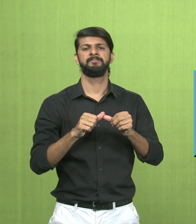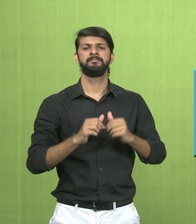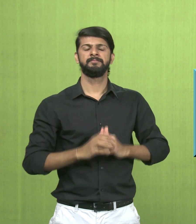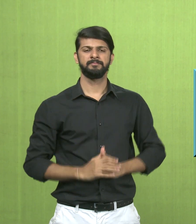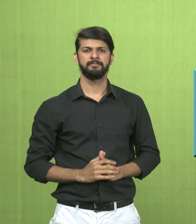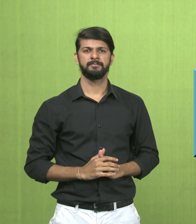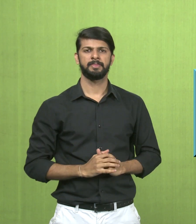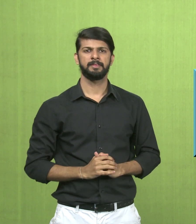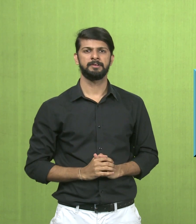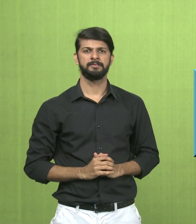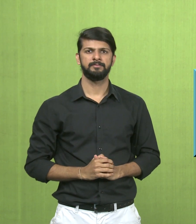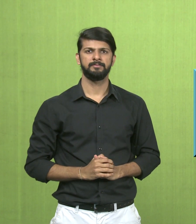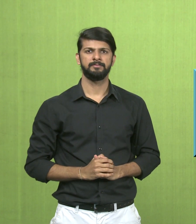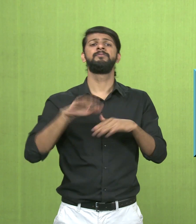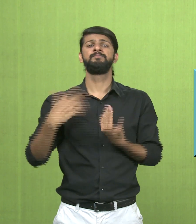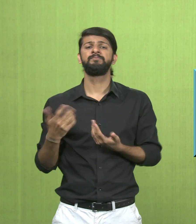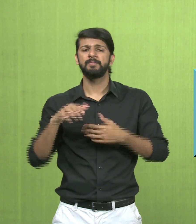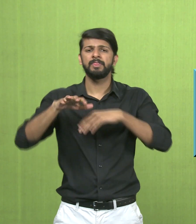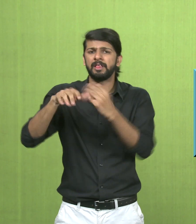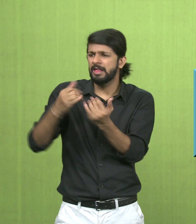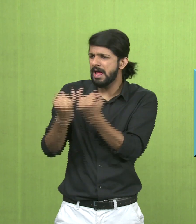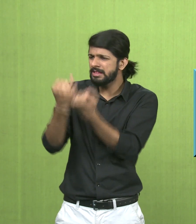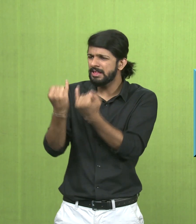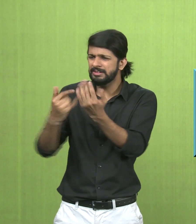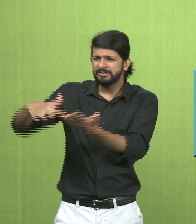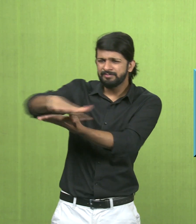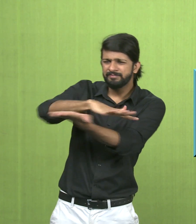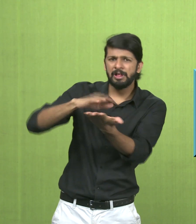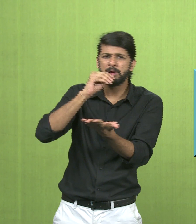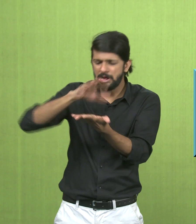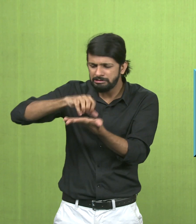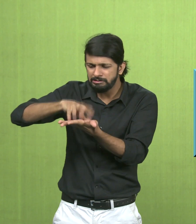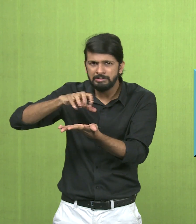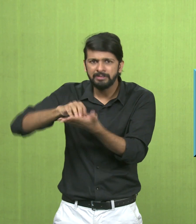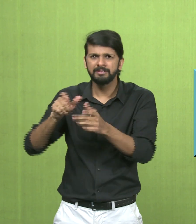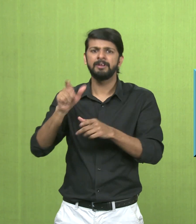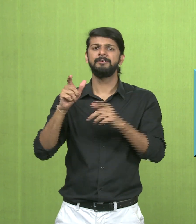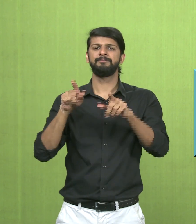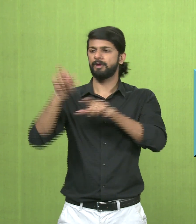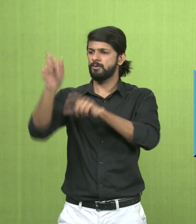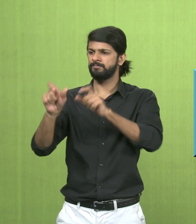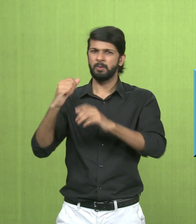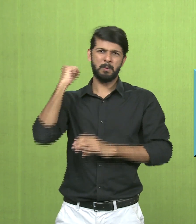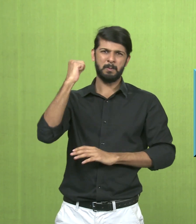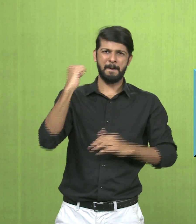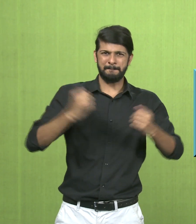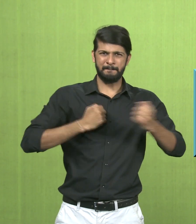answers. These paintings would represent scenes from the daily life,